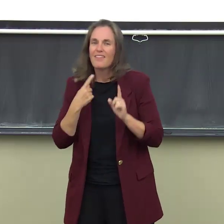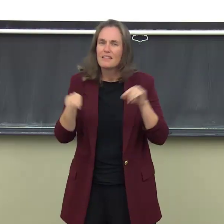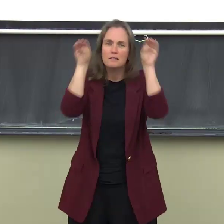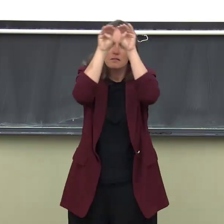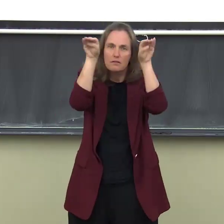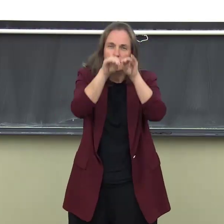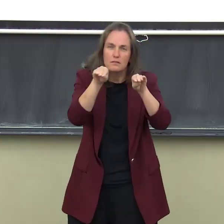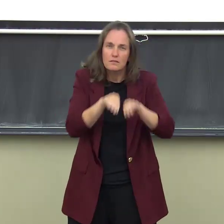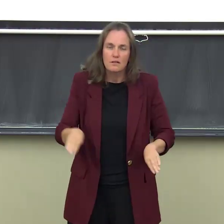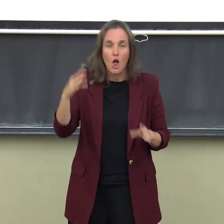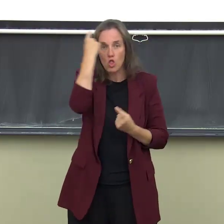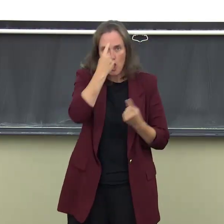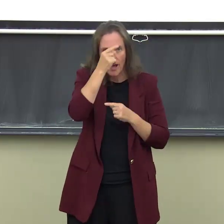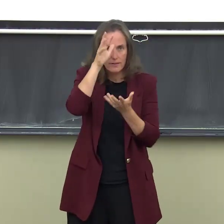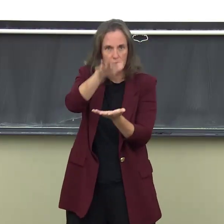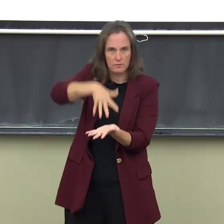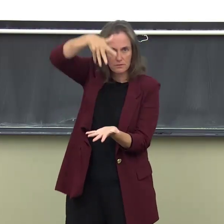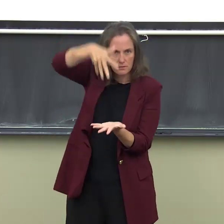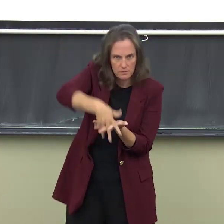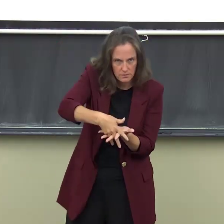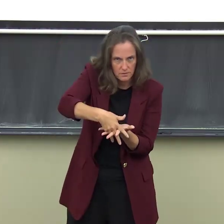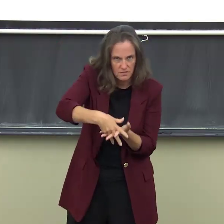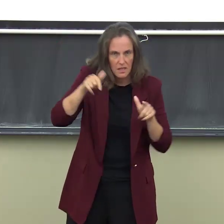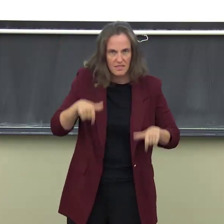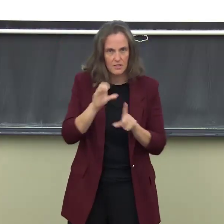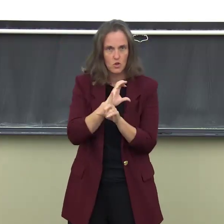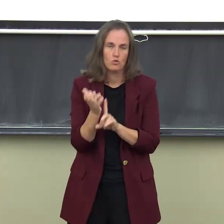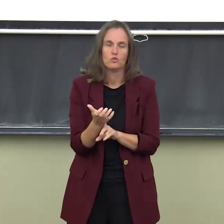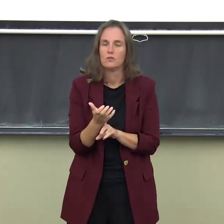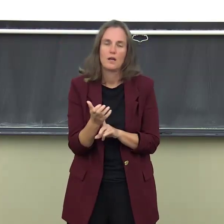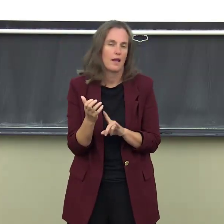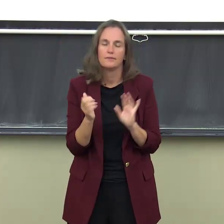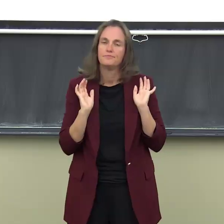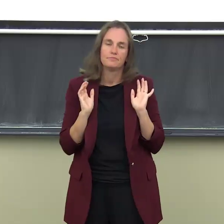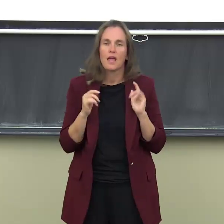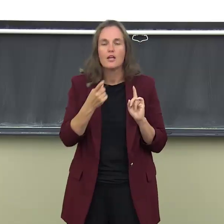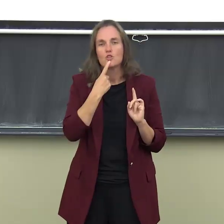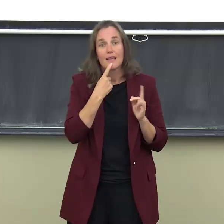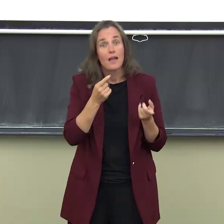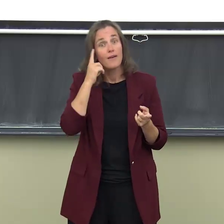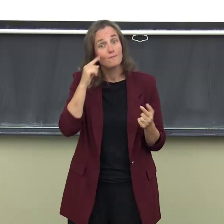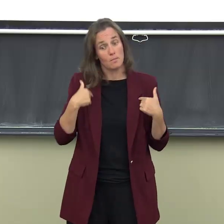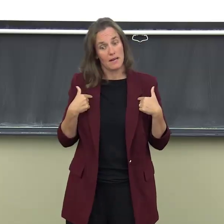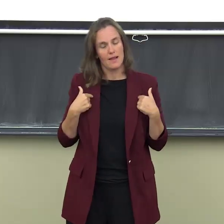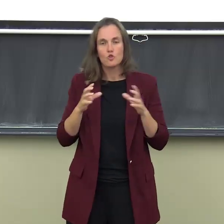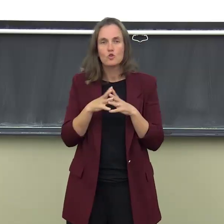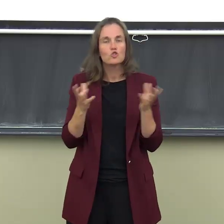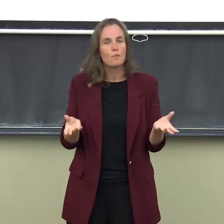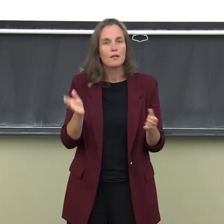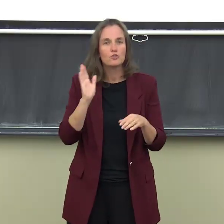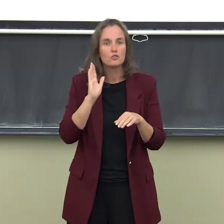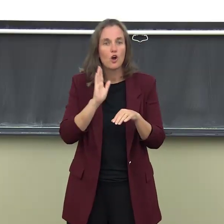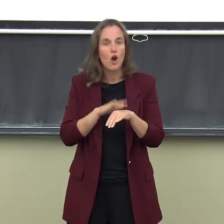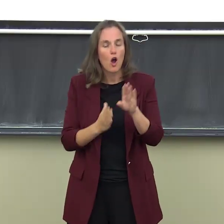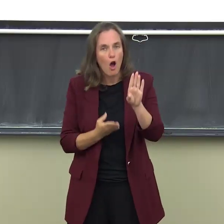deeply entrenched in this culture that we live in. And I just say that, like, to me, there's so much that is on